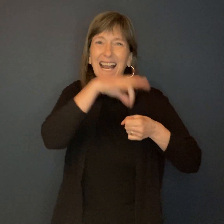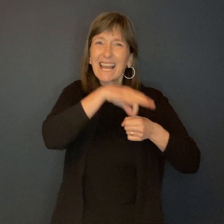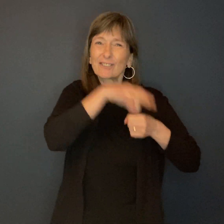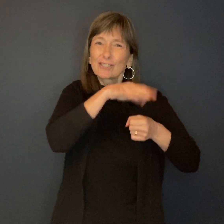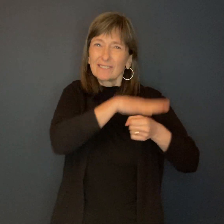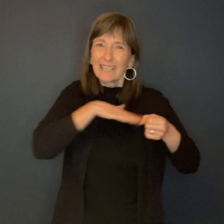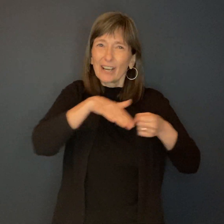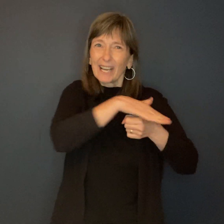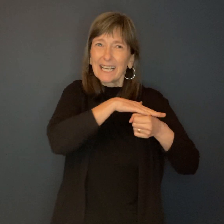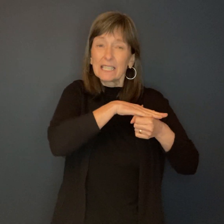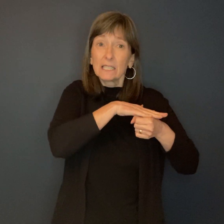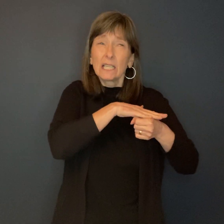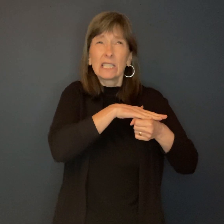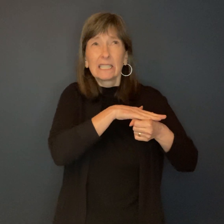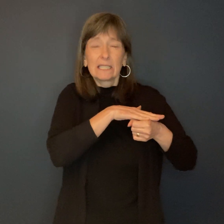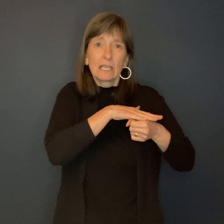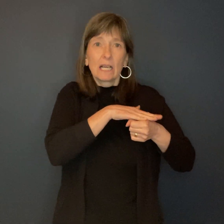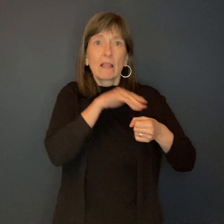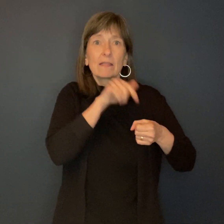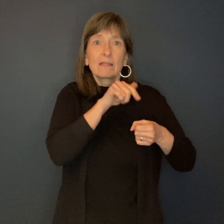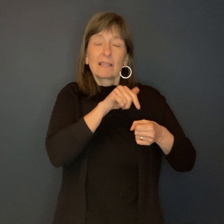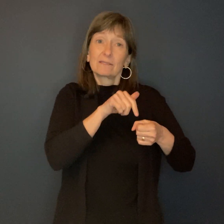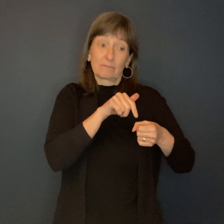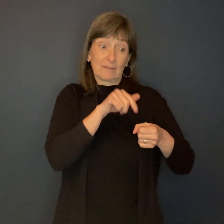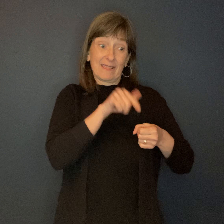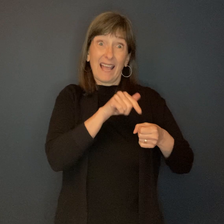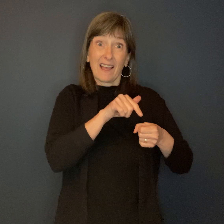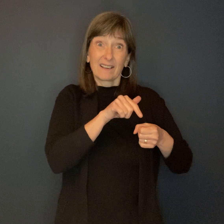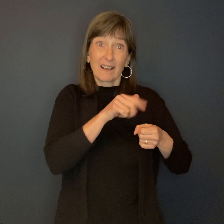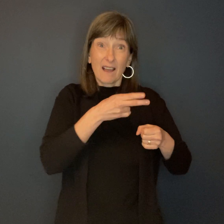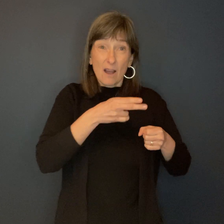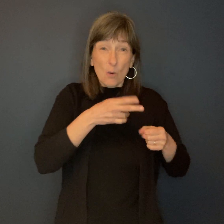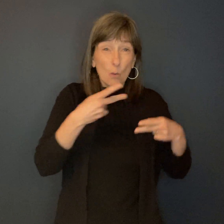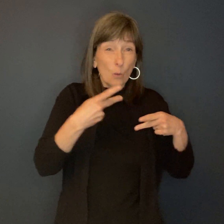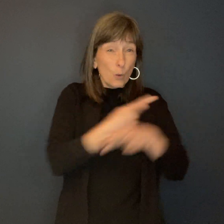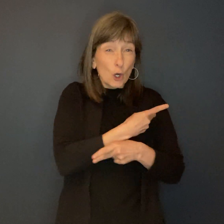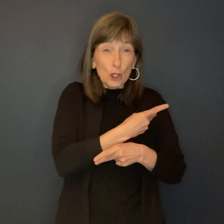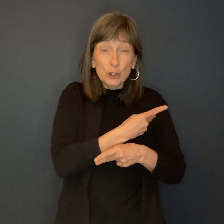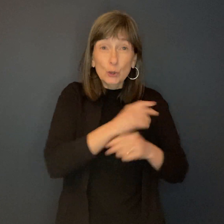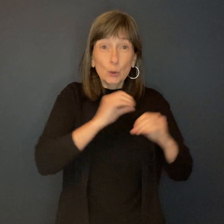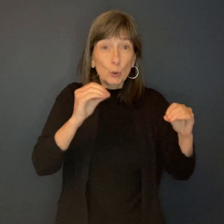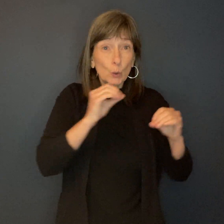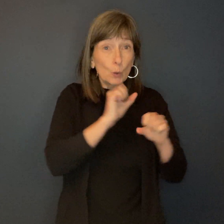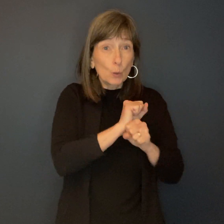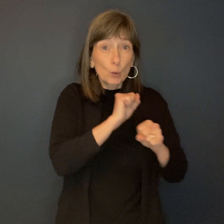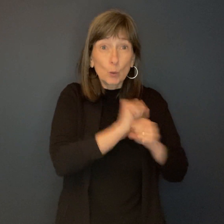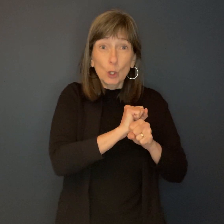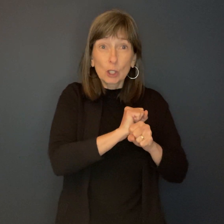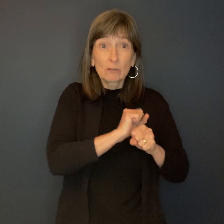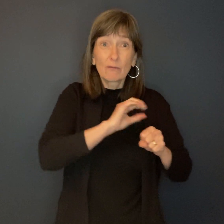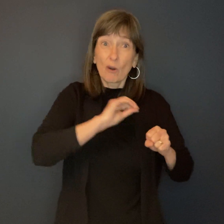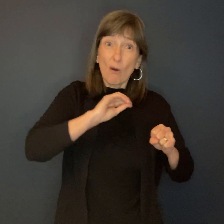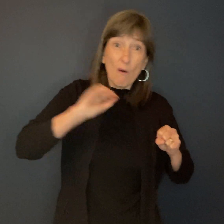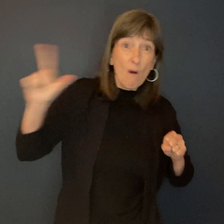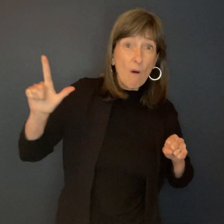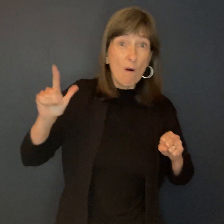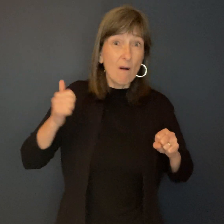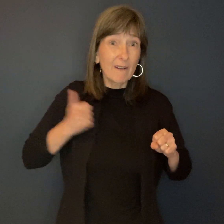that had a 26% unemployment rate. So it had the highest unemployment rate in Canada. So it wasn't